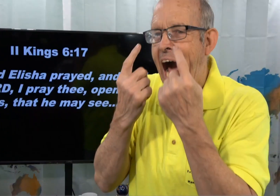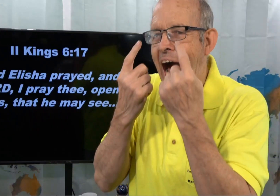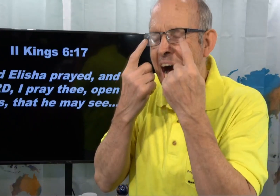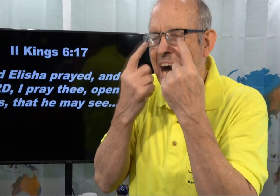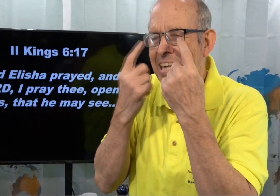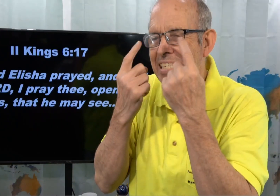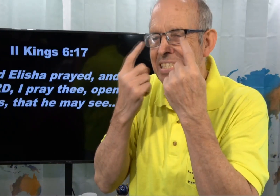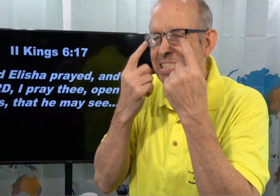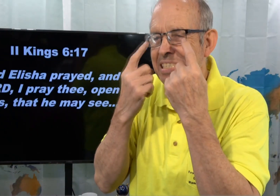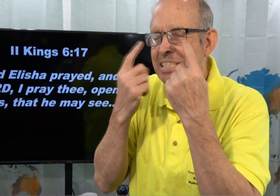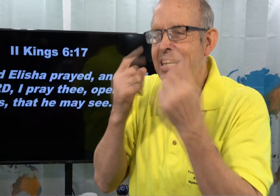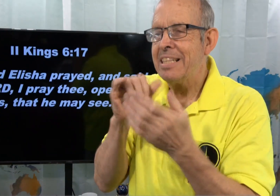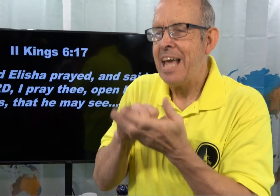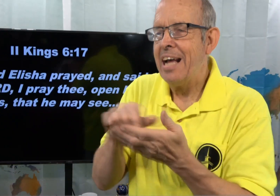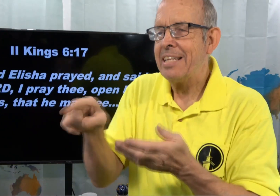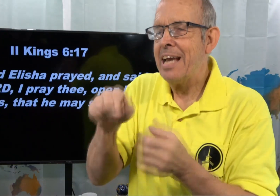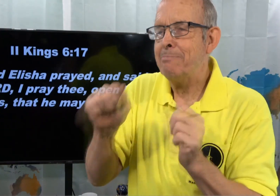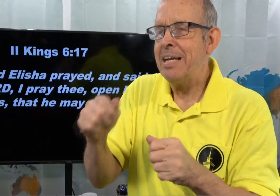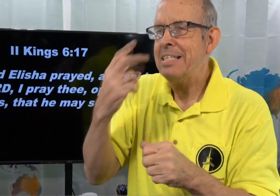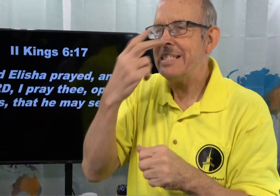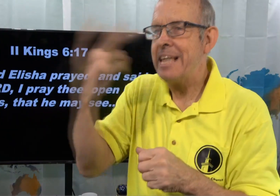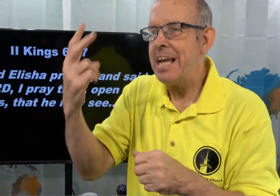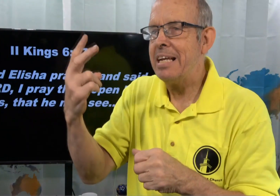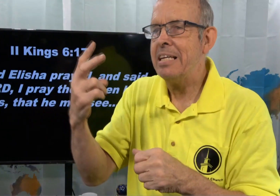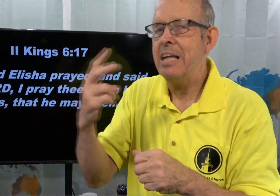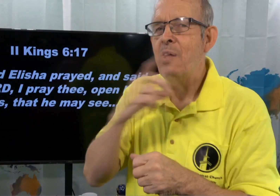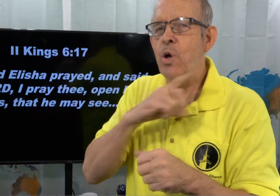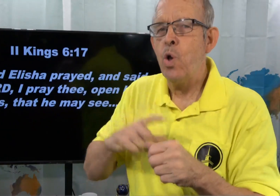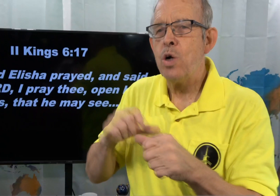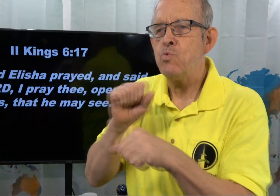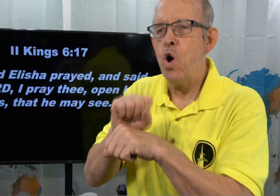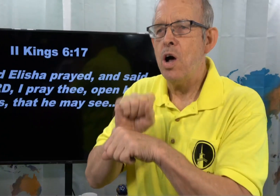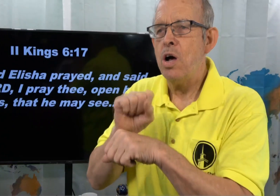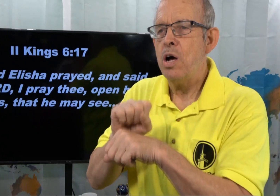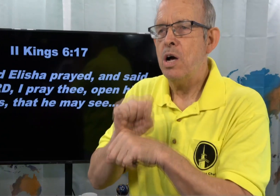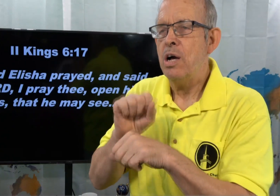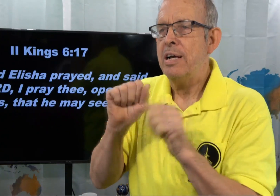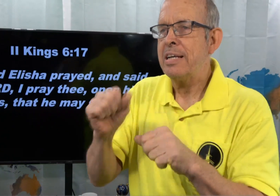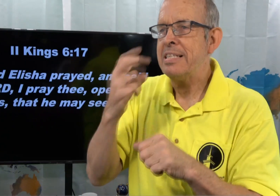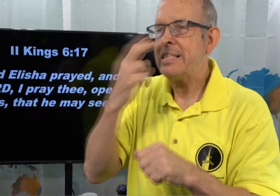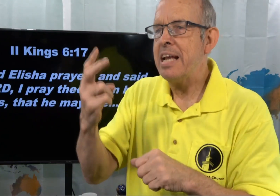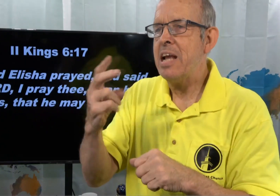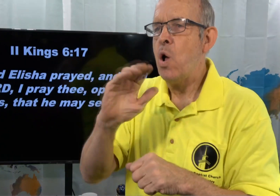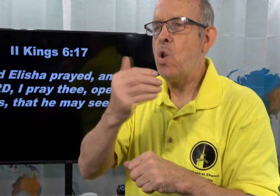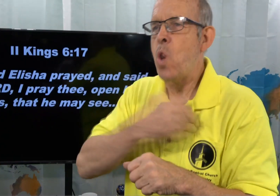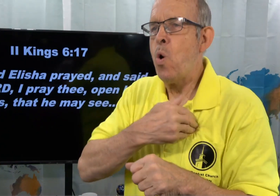their eyes that they may see the Lord's word. He see Lord